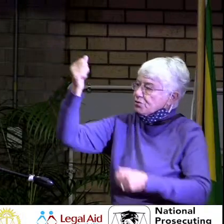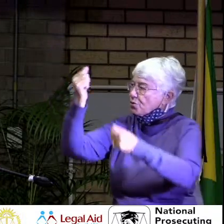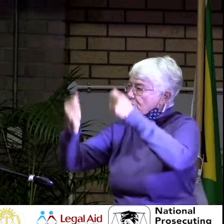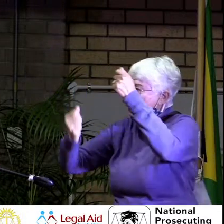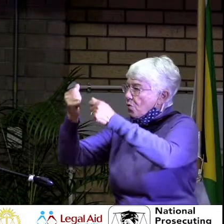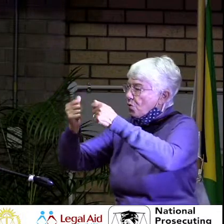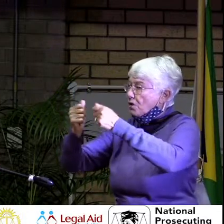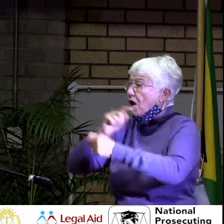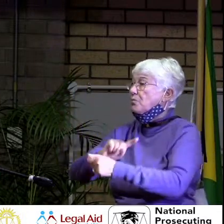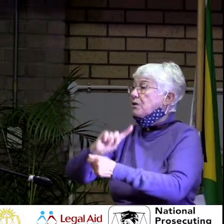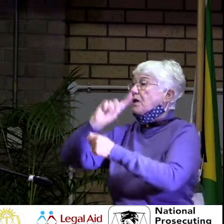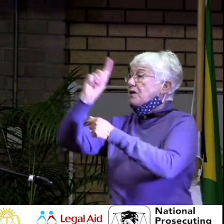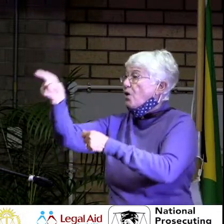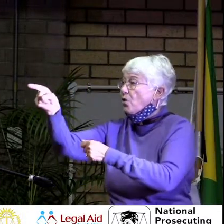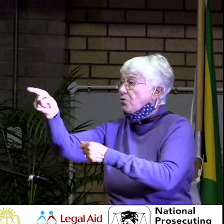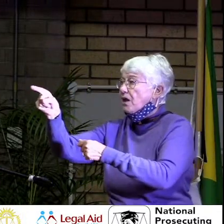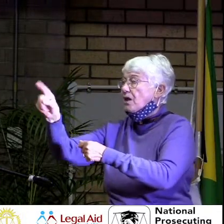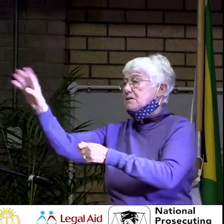particular.